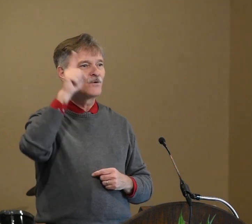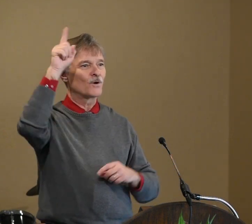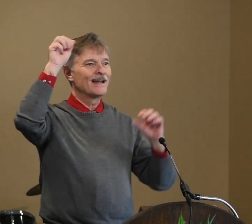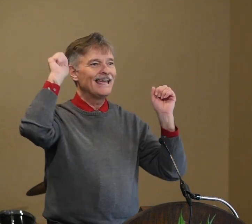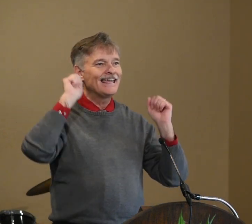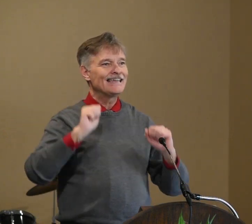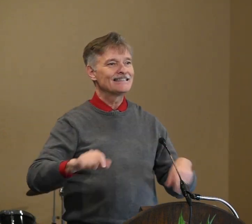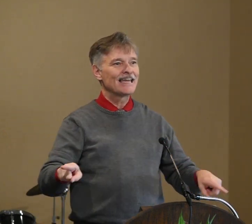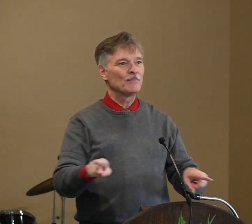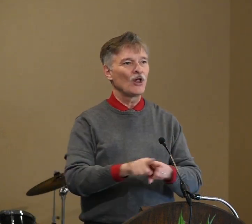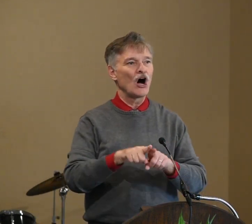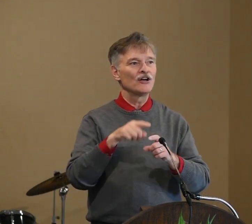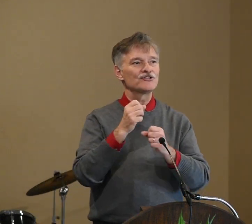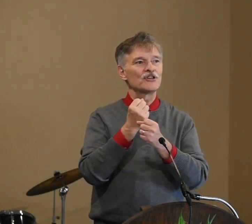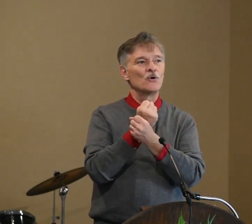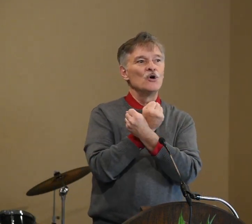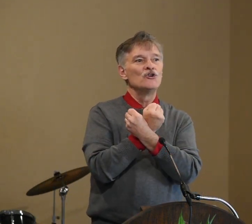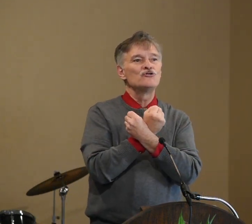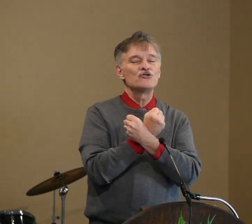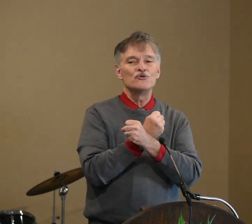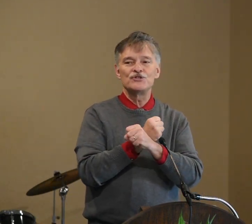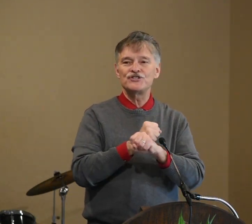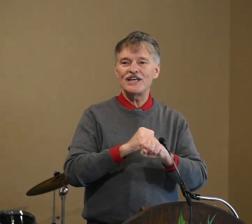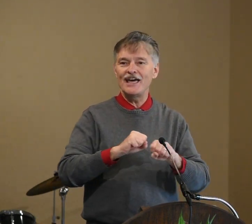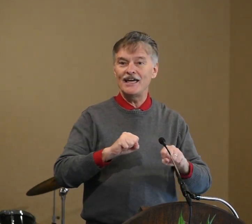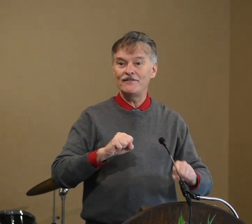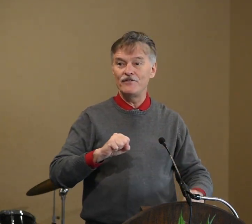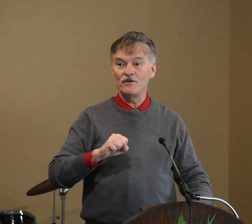Therefore, he is able also to save